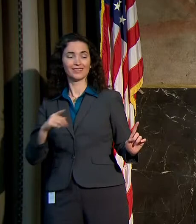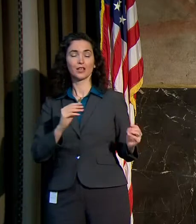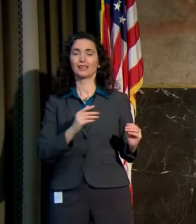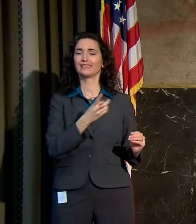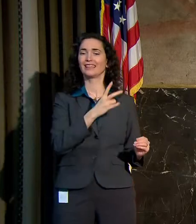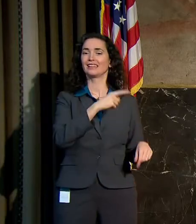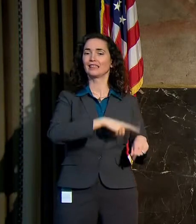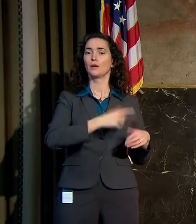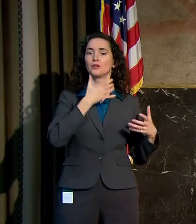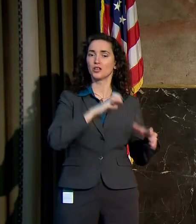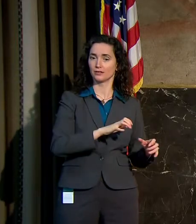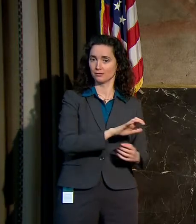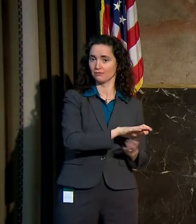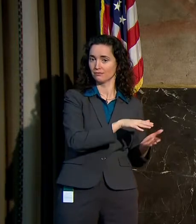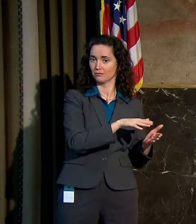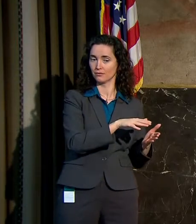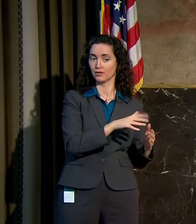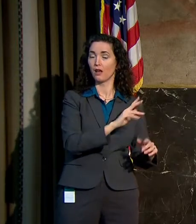to die.